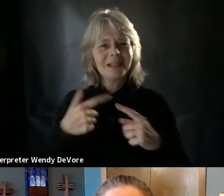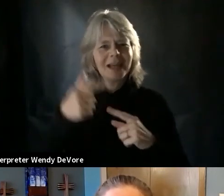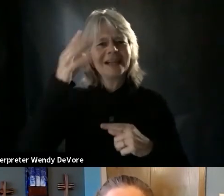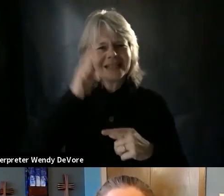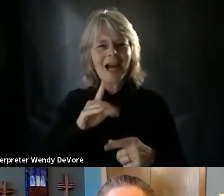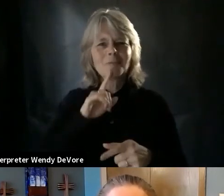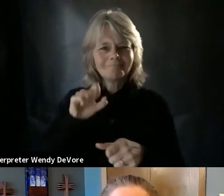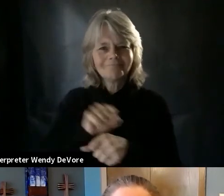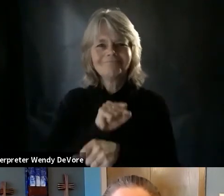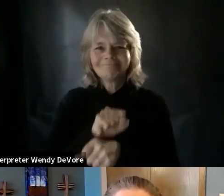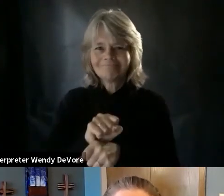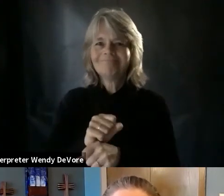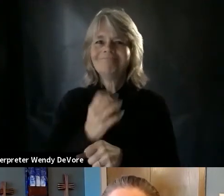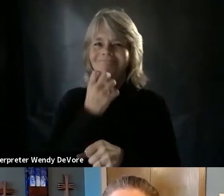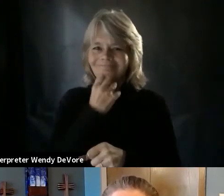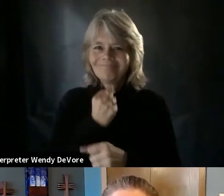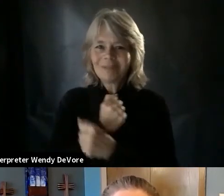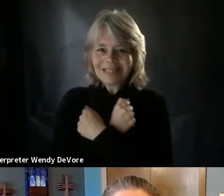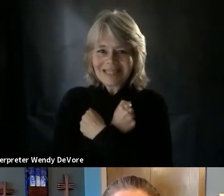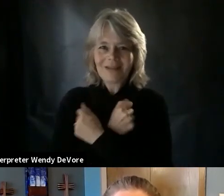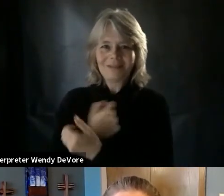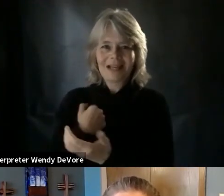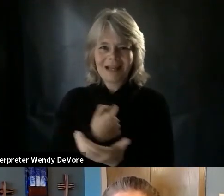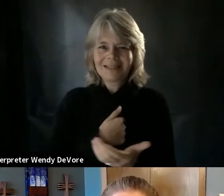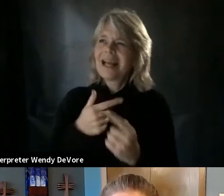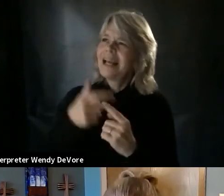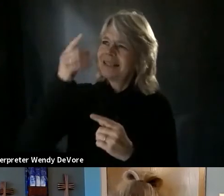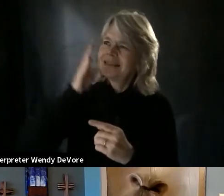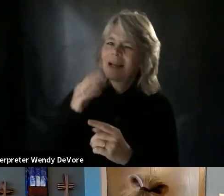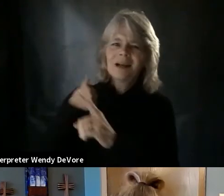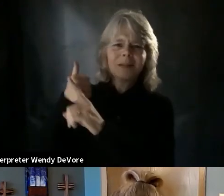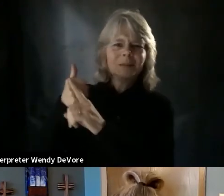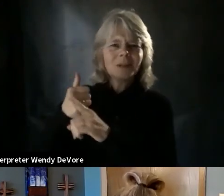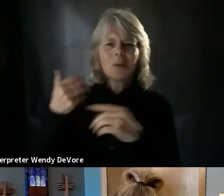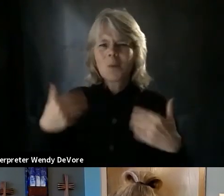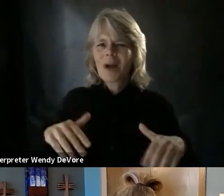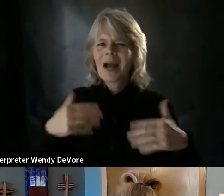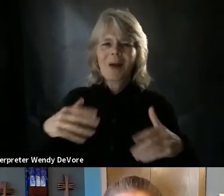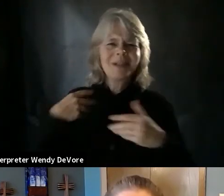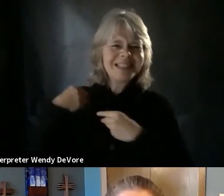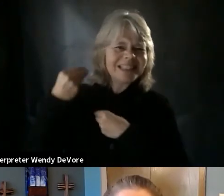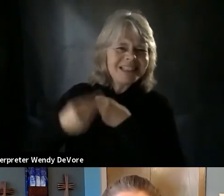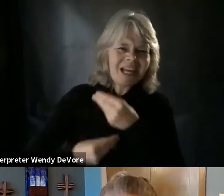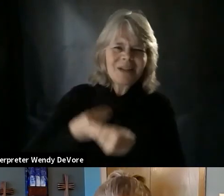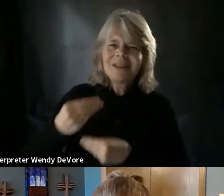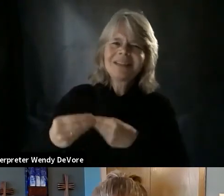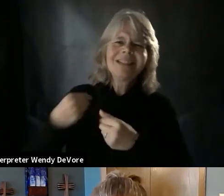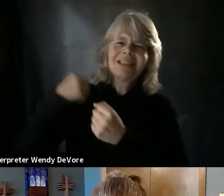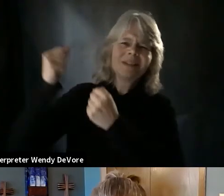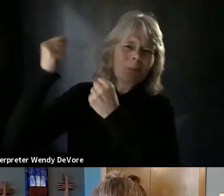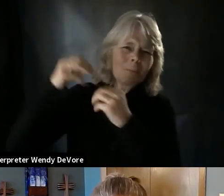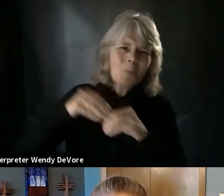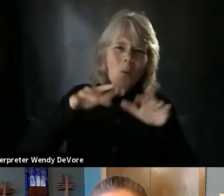And we can see that God is generous with that love. It just pours out into the